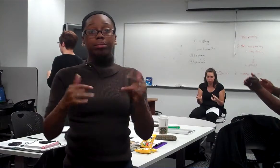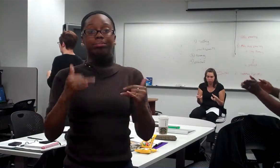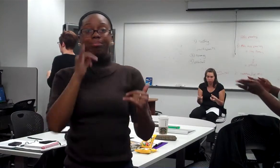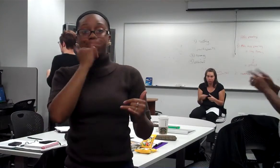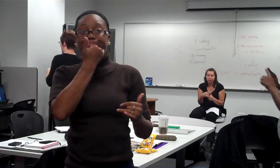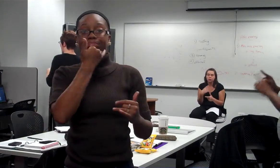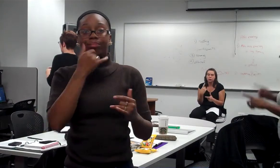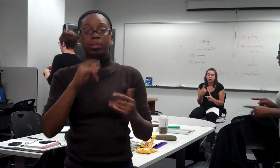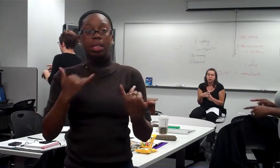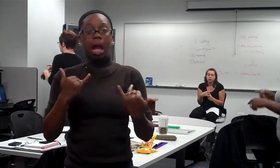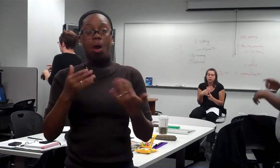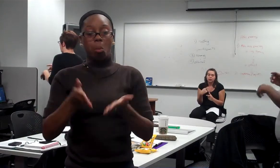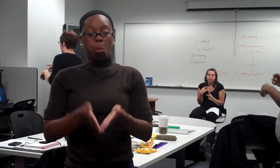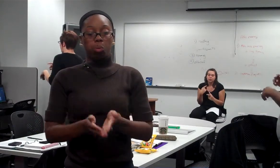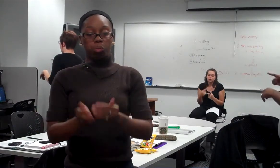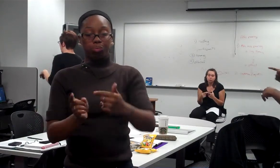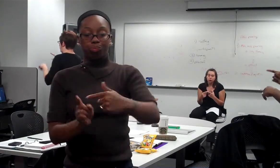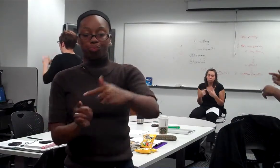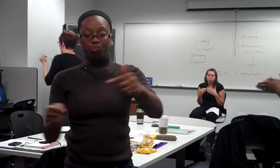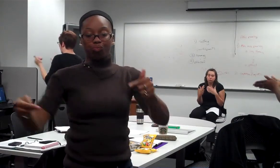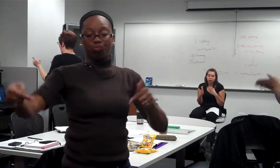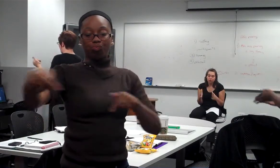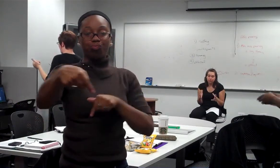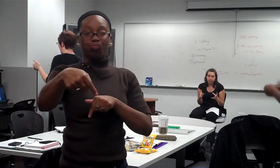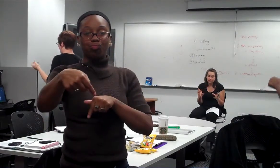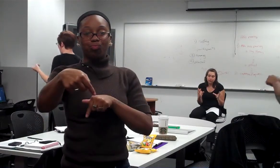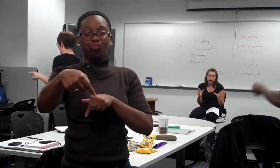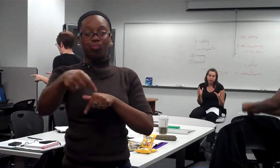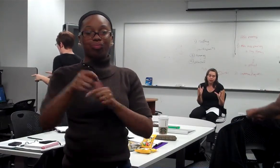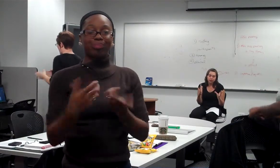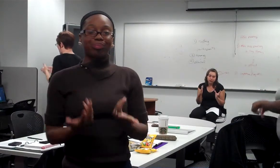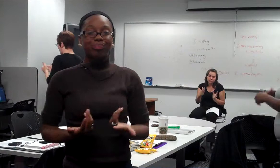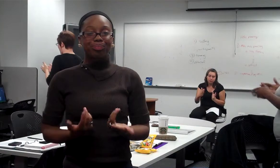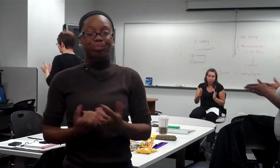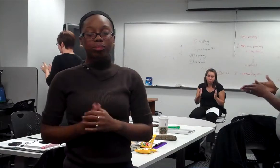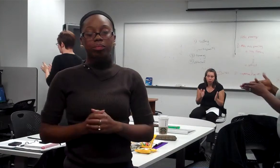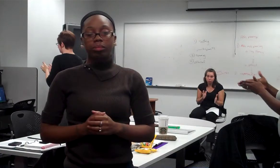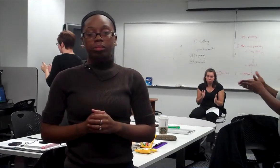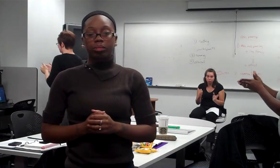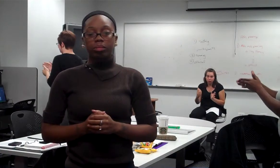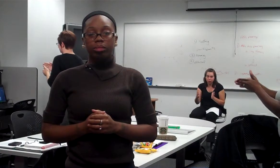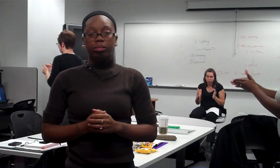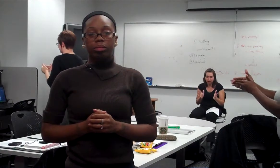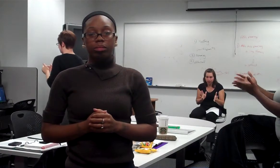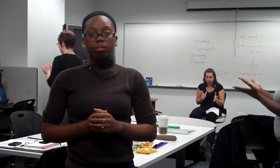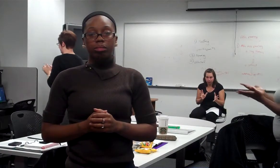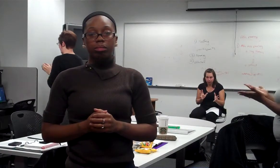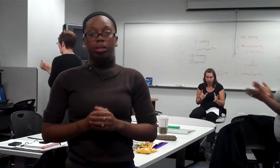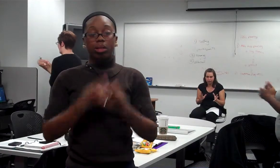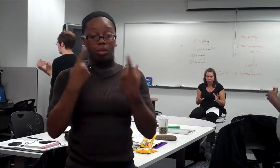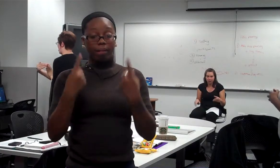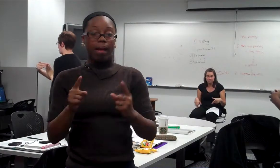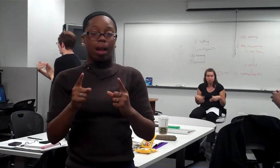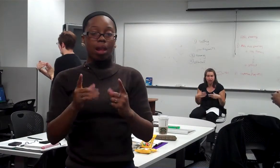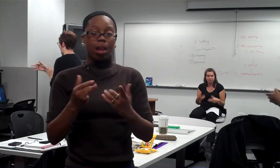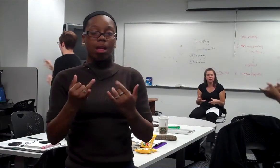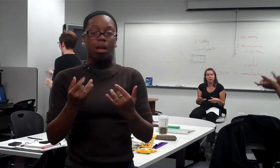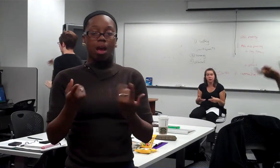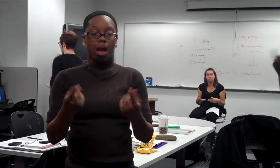through. So then we finally get the boat back right. The guy's laughing at